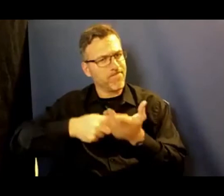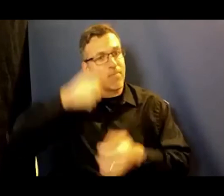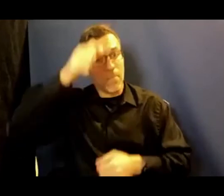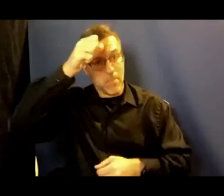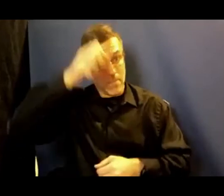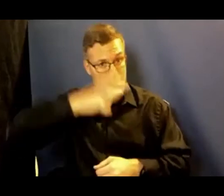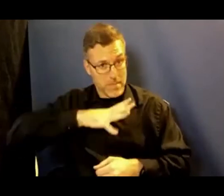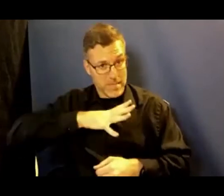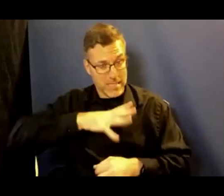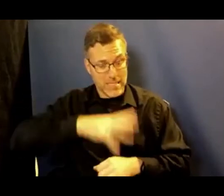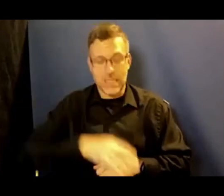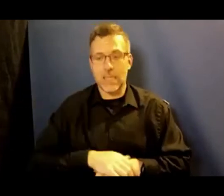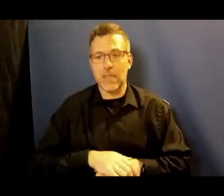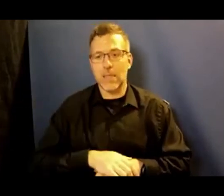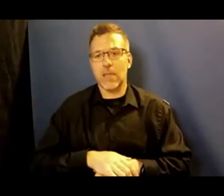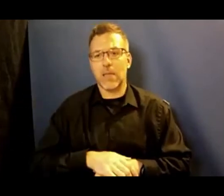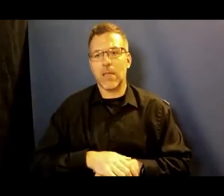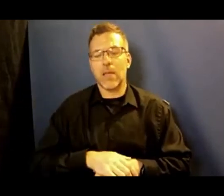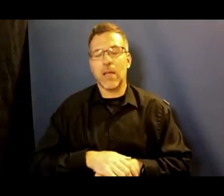COVID